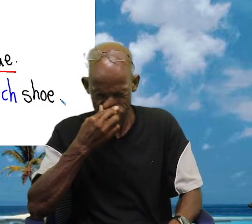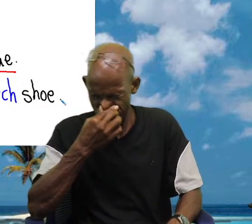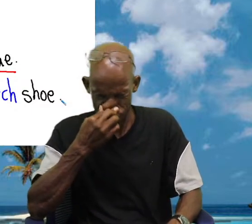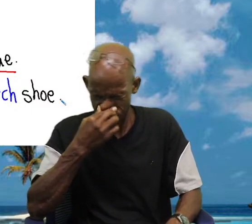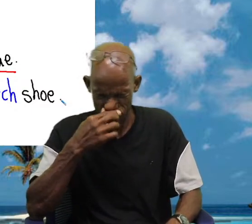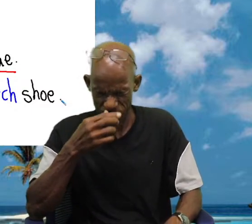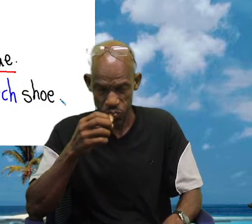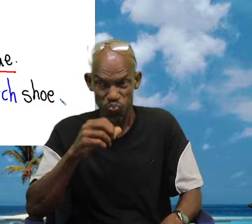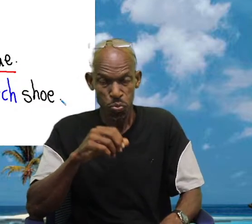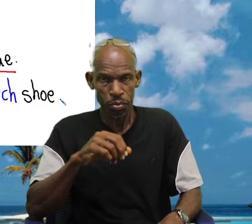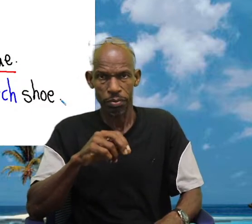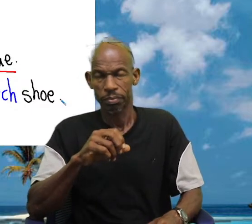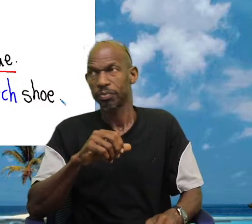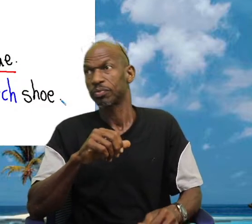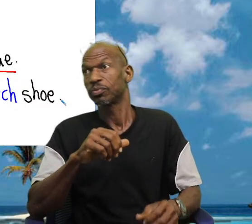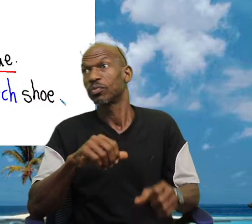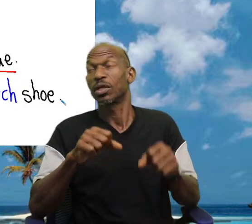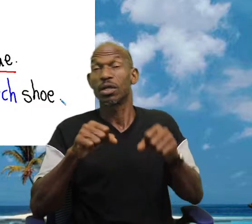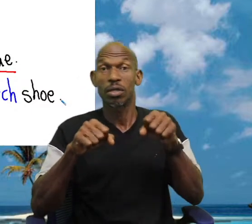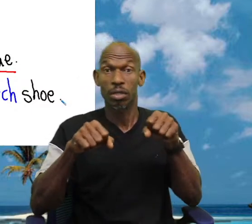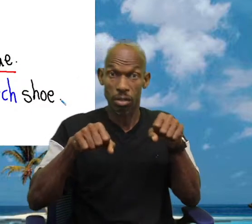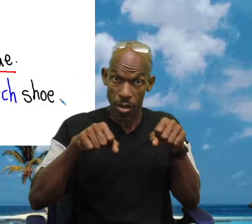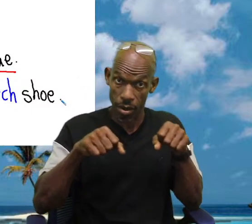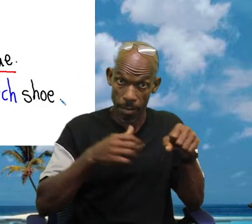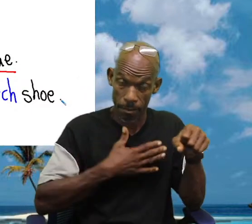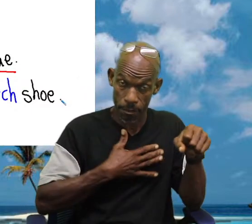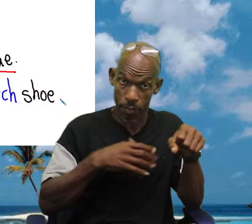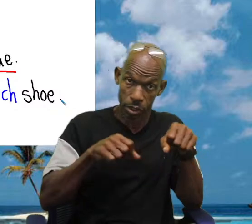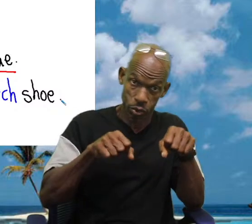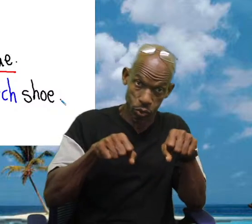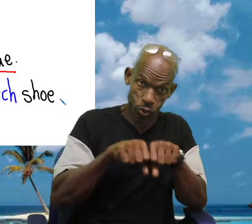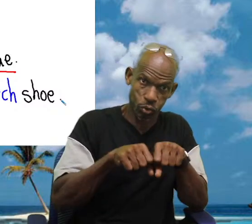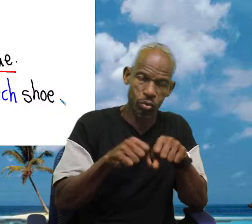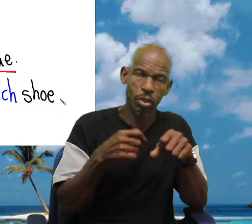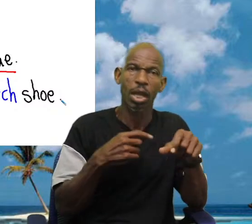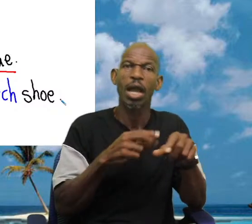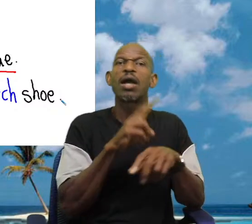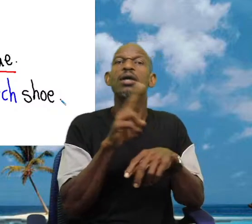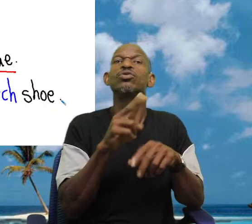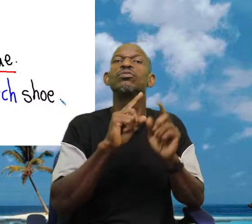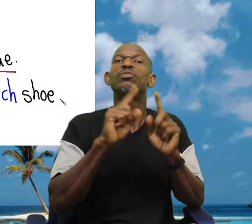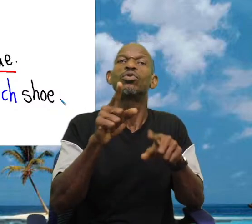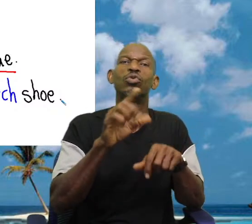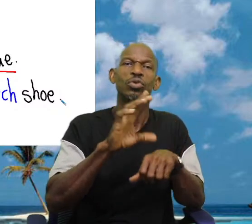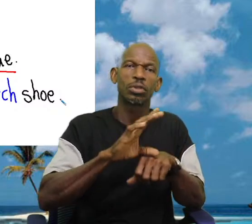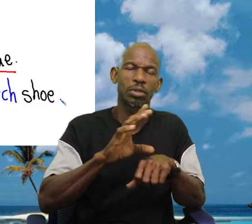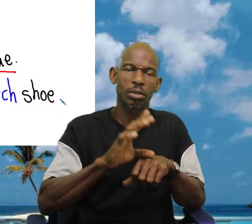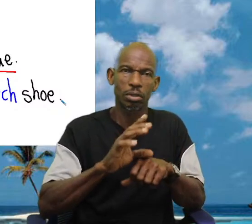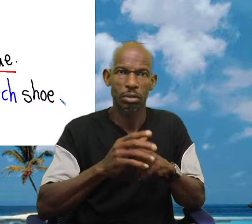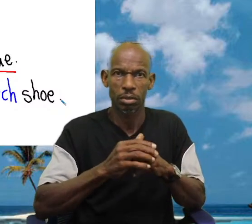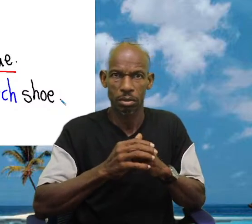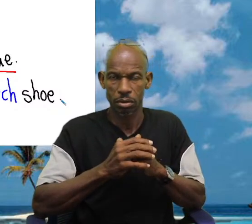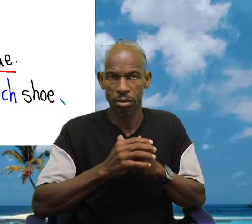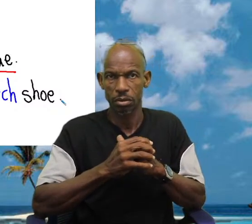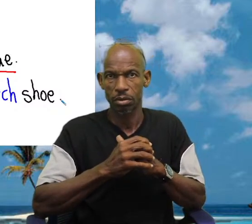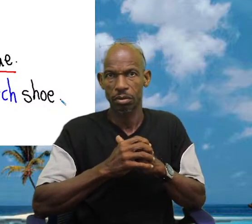that the shoe that I have, I go to church with. So that is